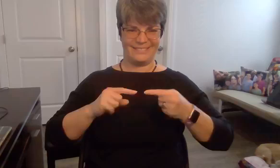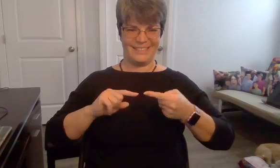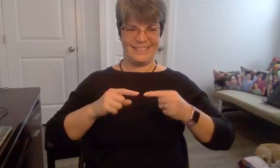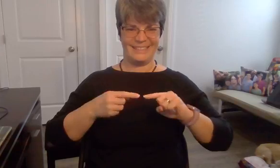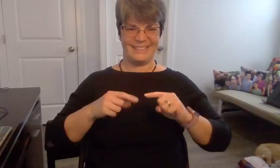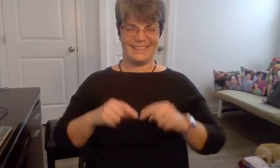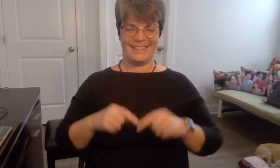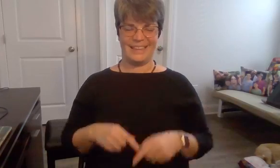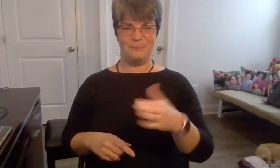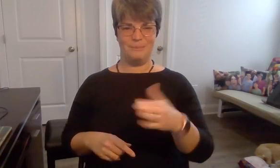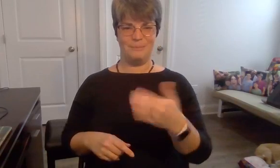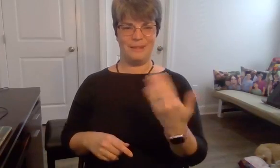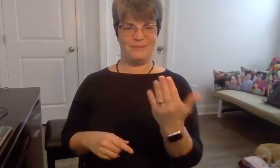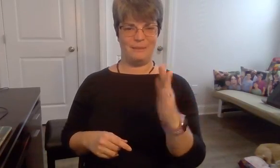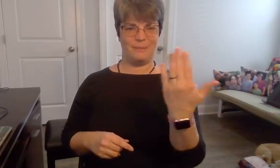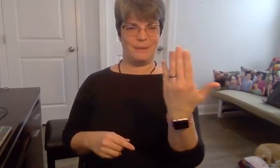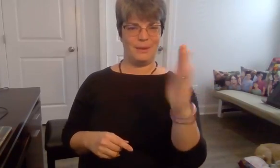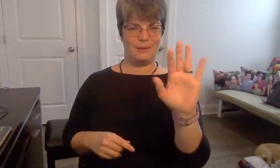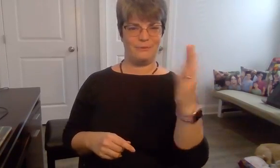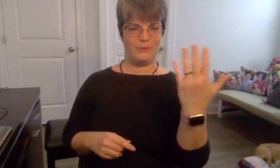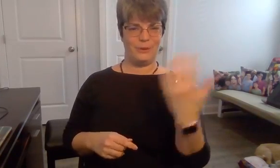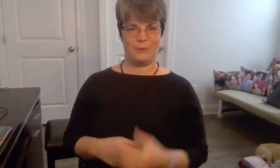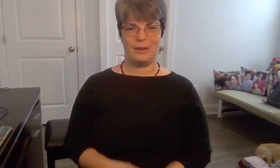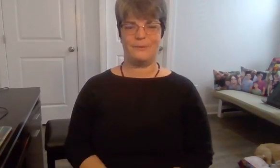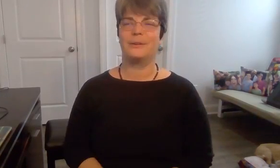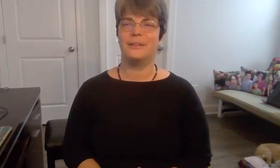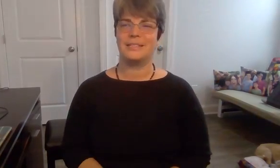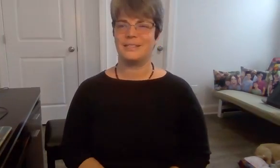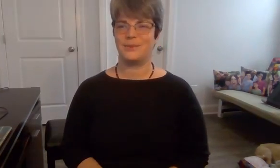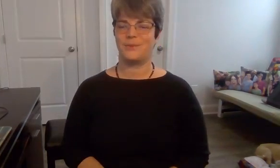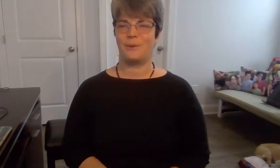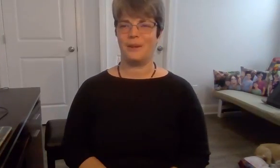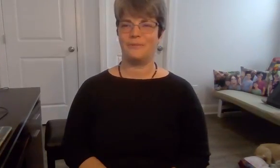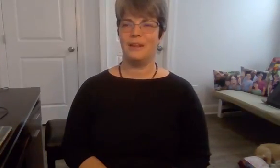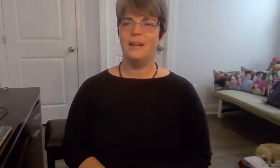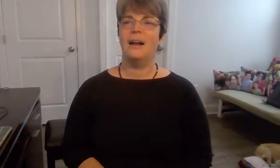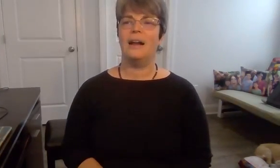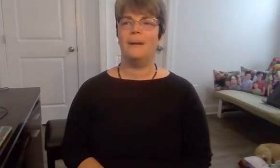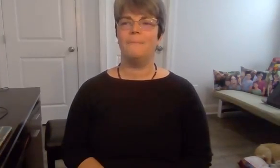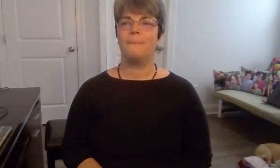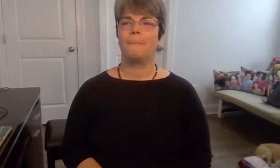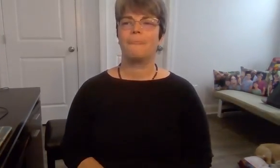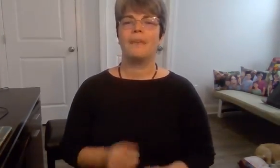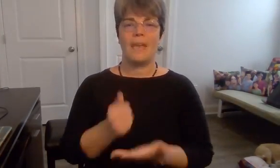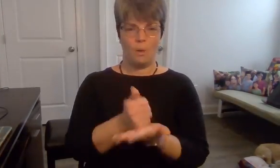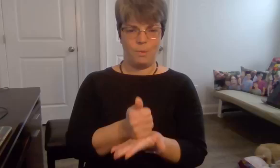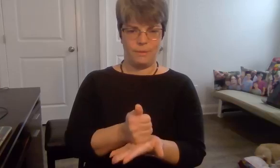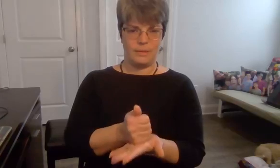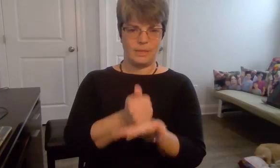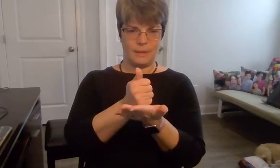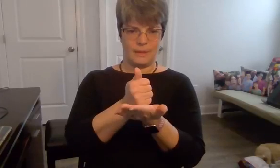funny. I need to do my mirror view or whatever because it's throwing me off. Help. We talked about that